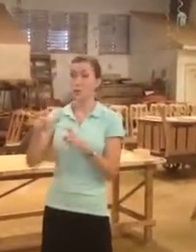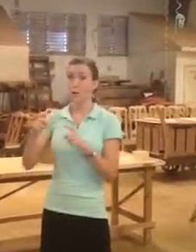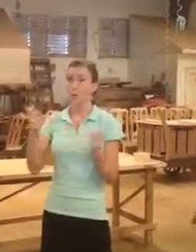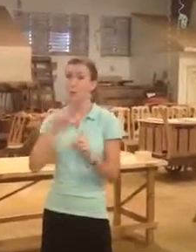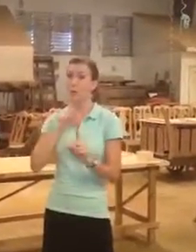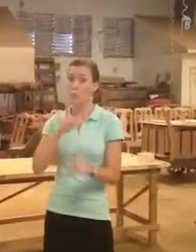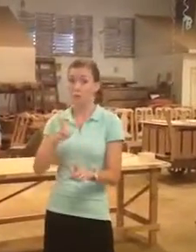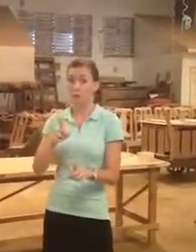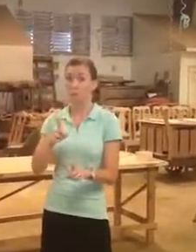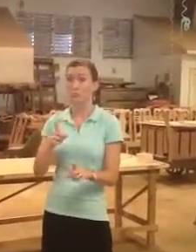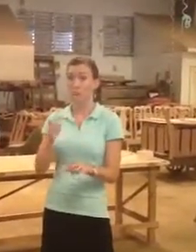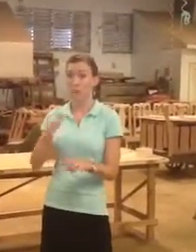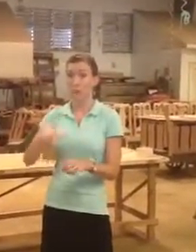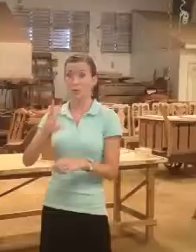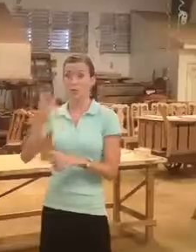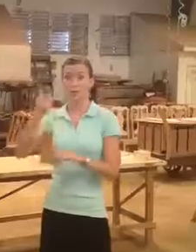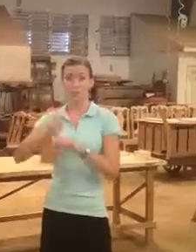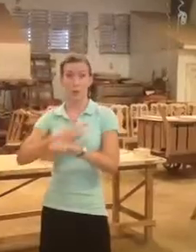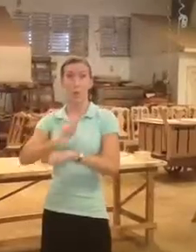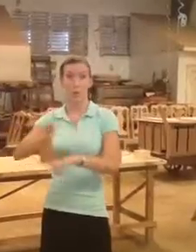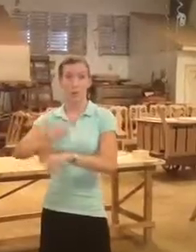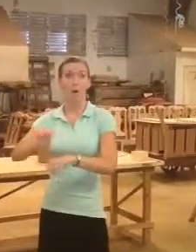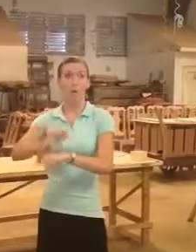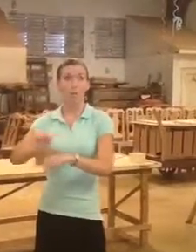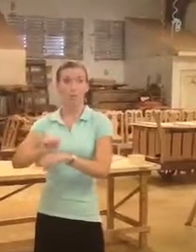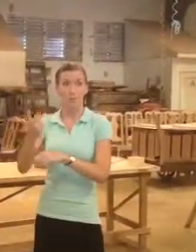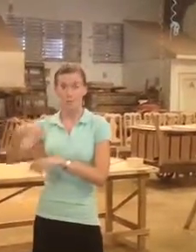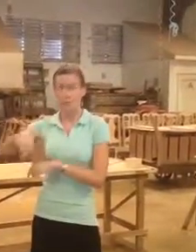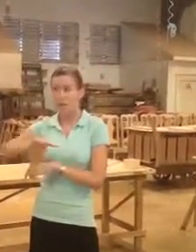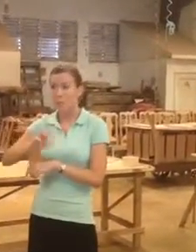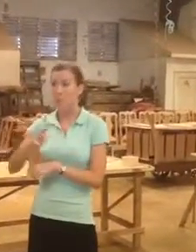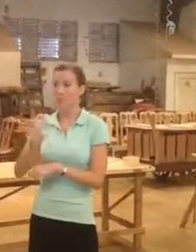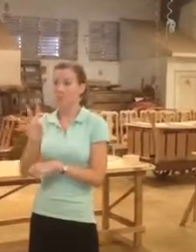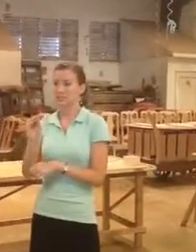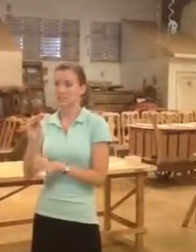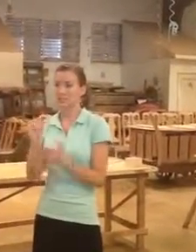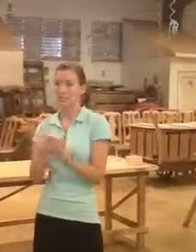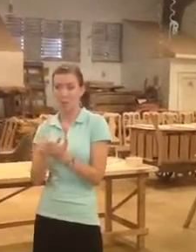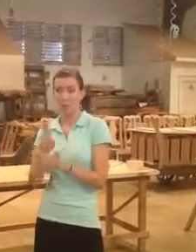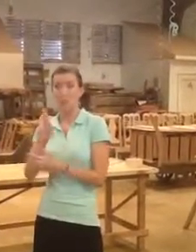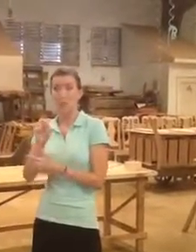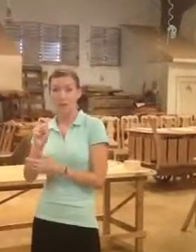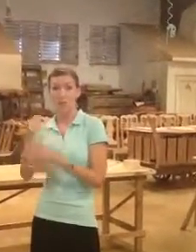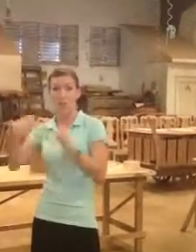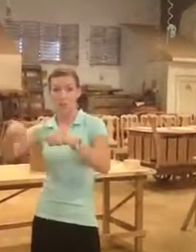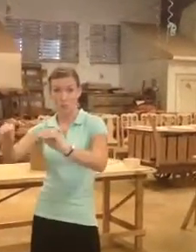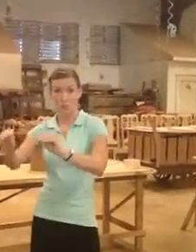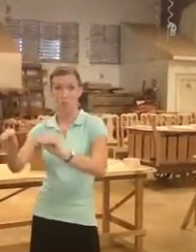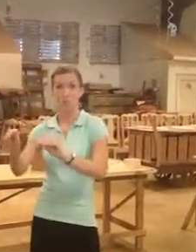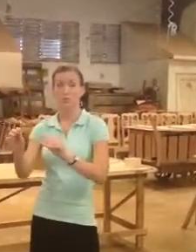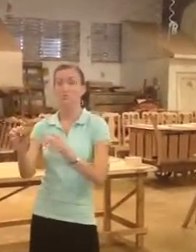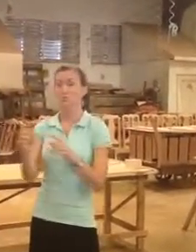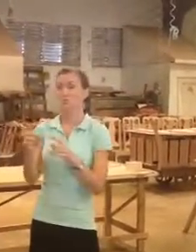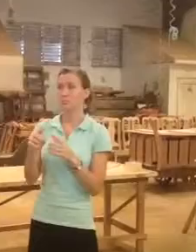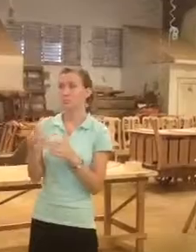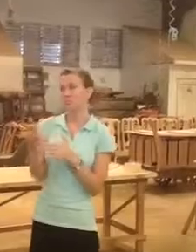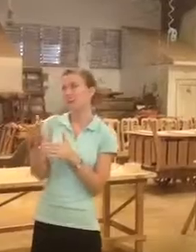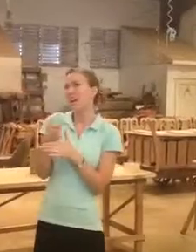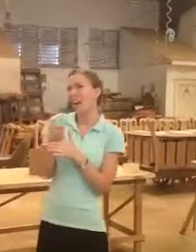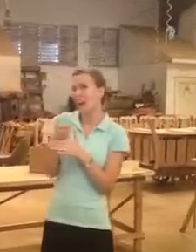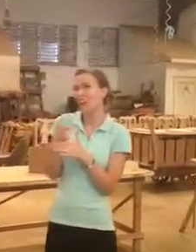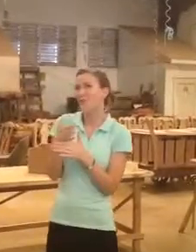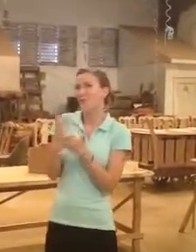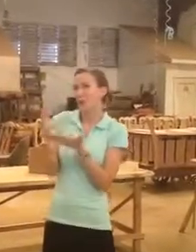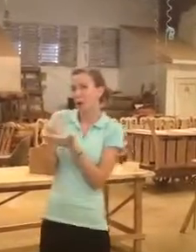6 months of work in 2 orders like that, the equivalent of about $60,000 US. And considering your average worker in Jamaica around here